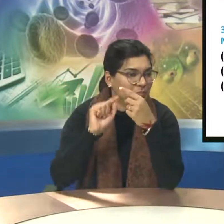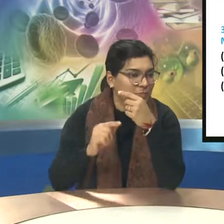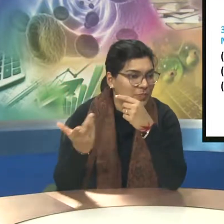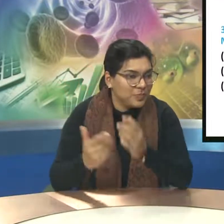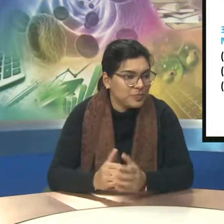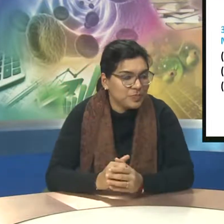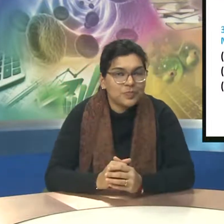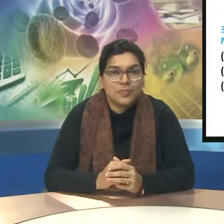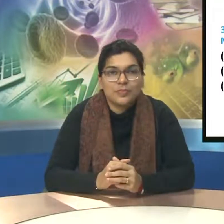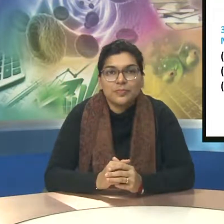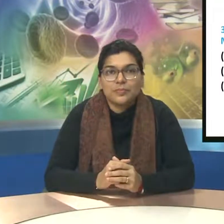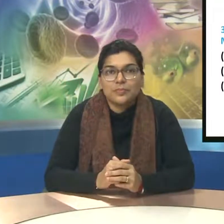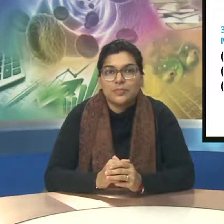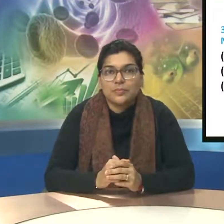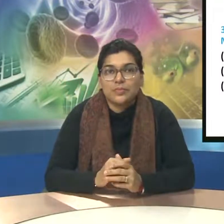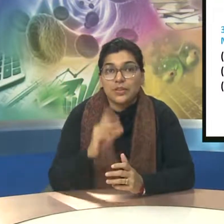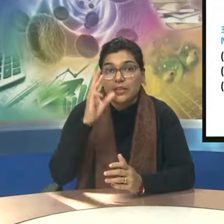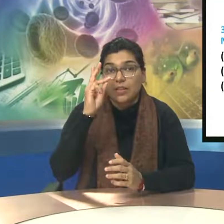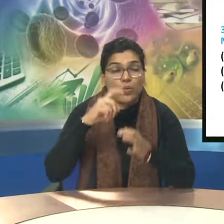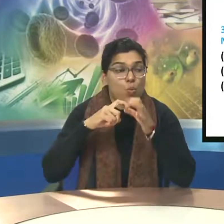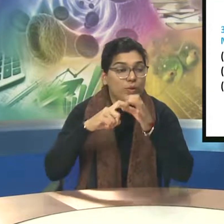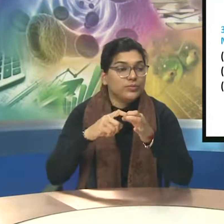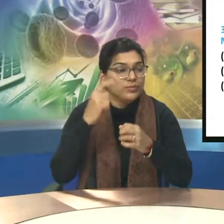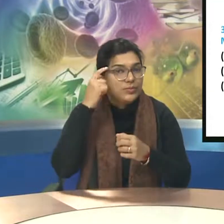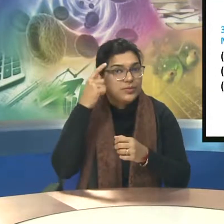Part B, .jpg